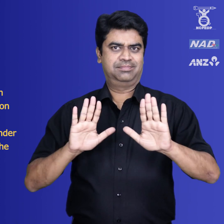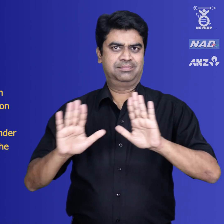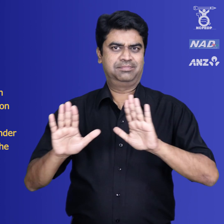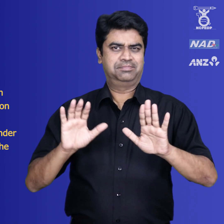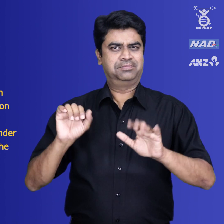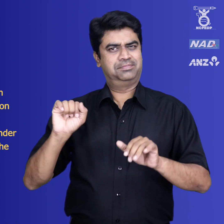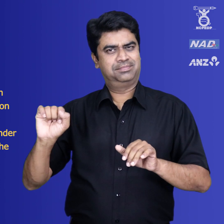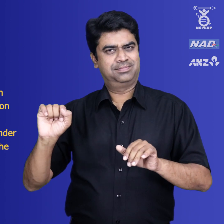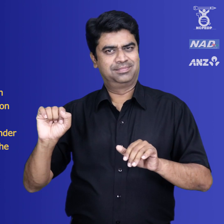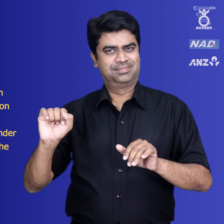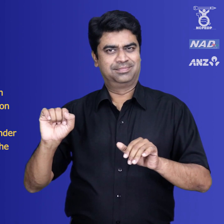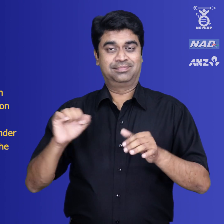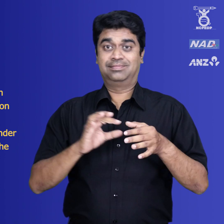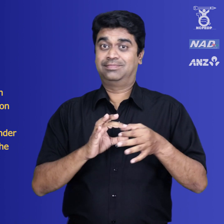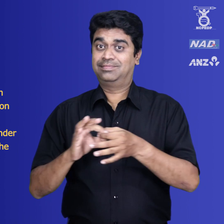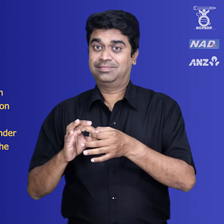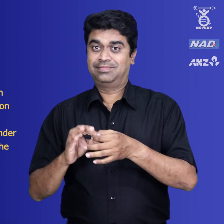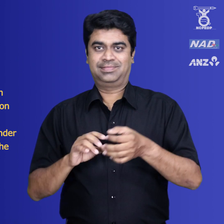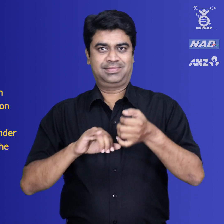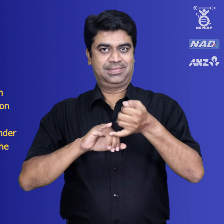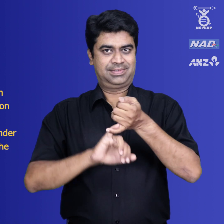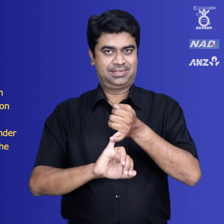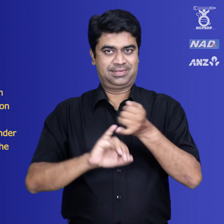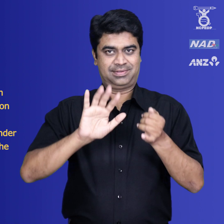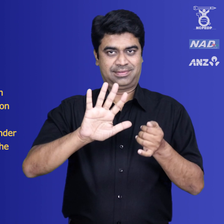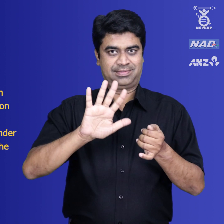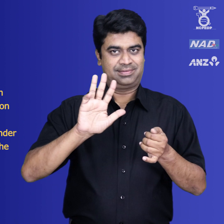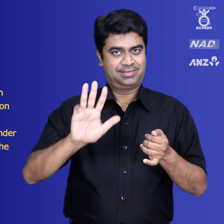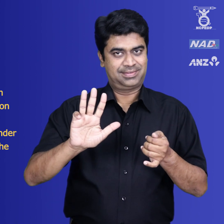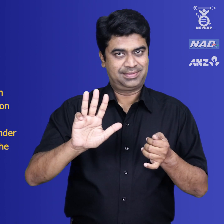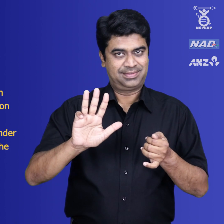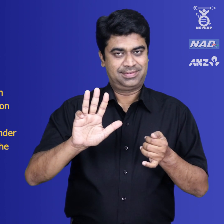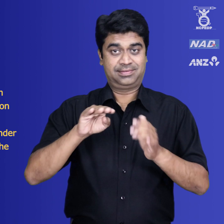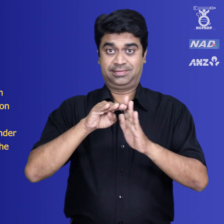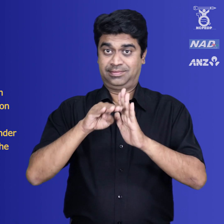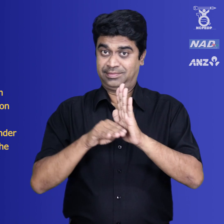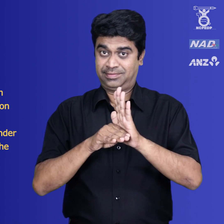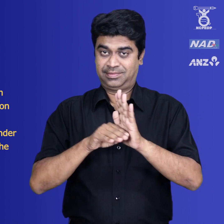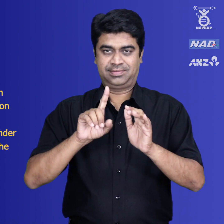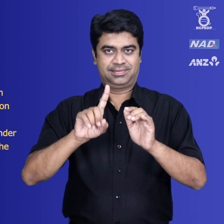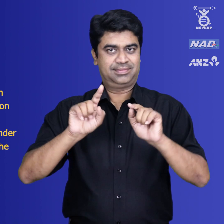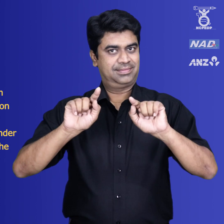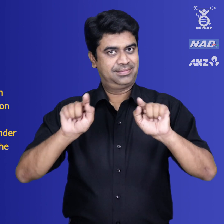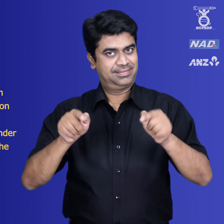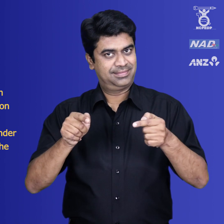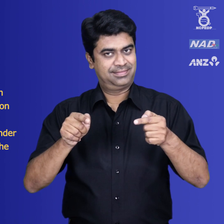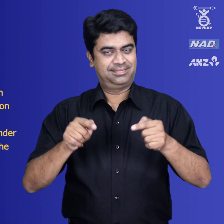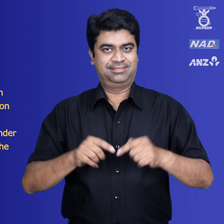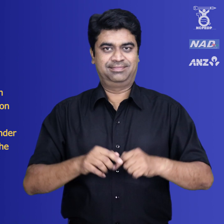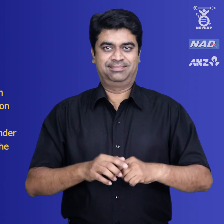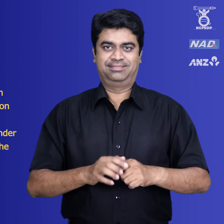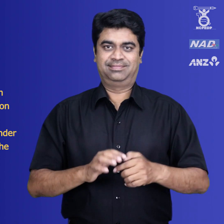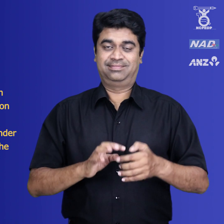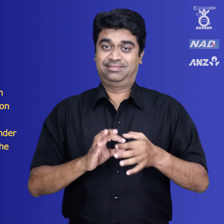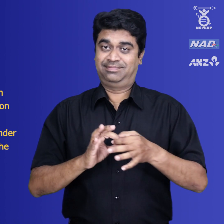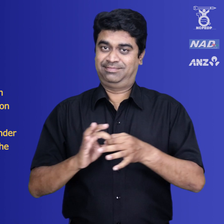or designated under subsection 1 of section 59 as the case may